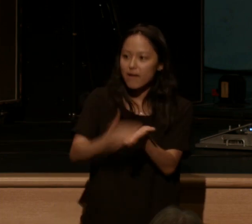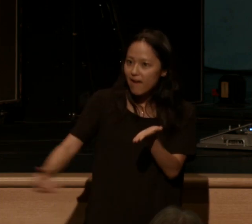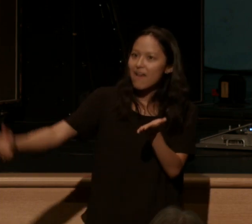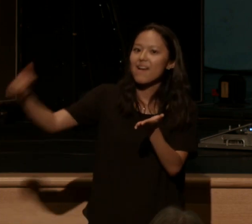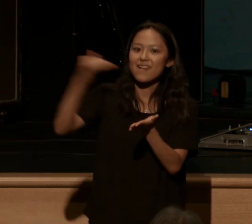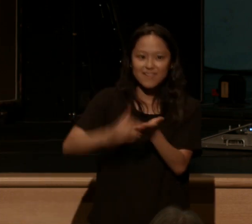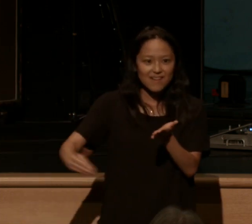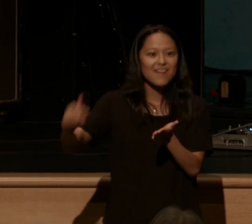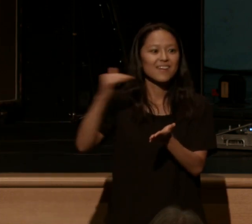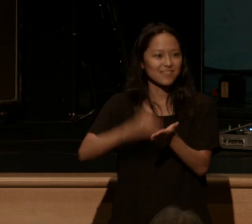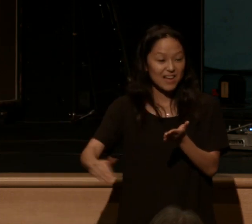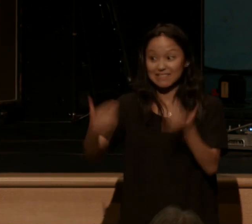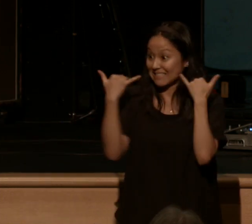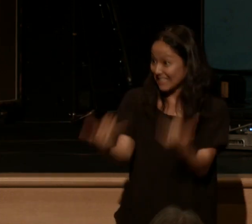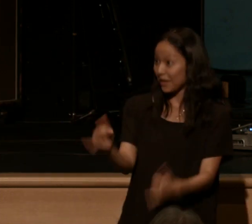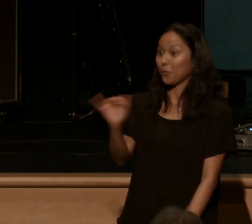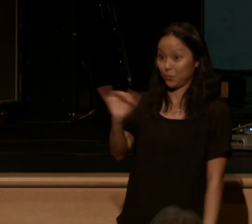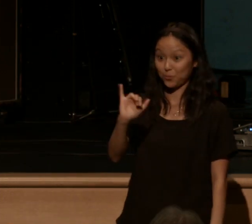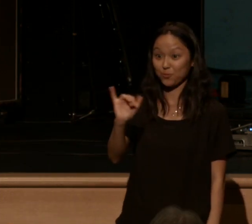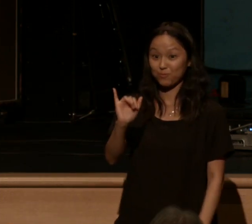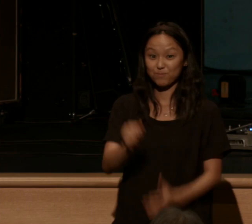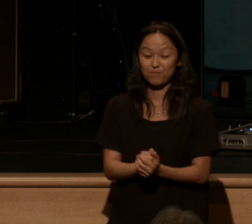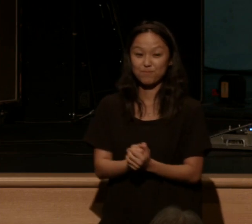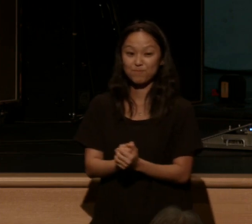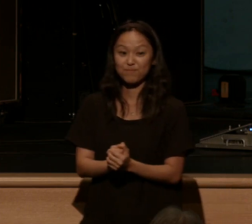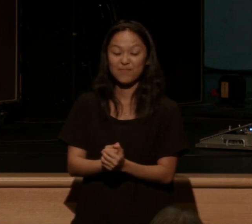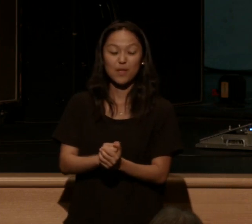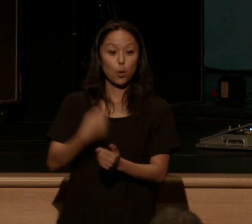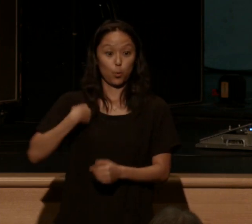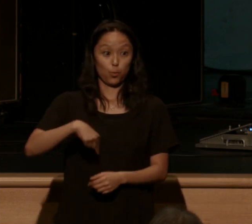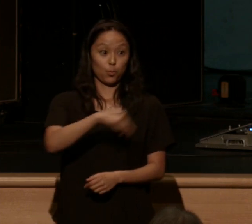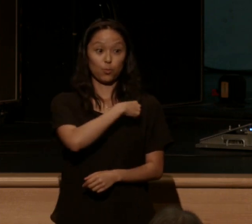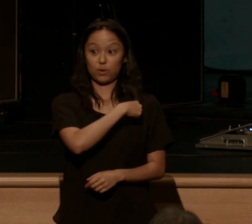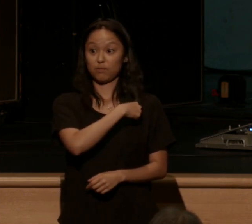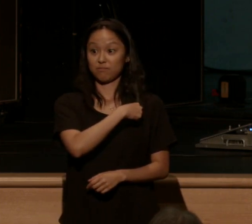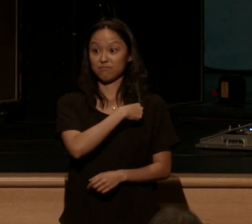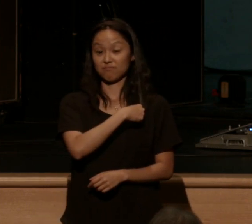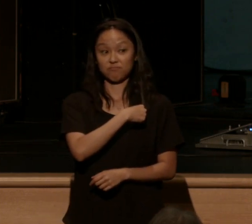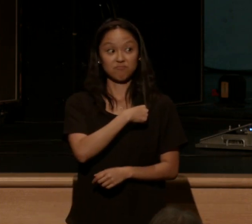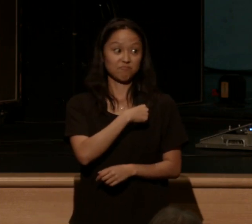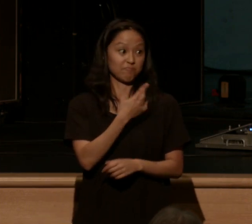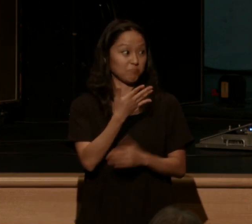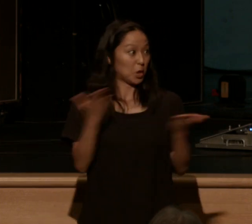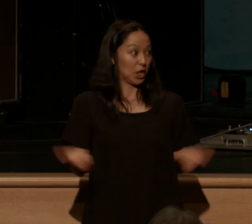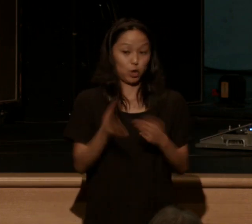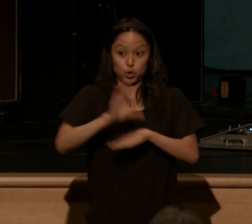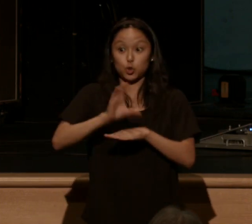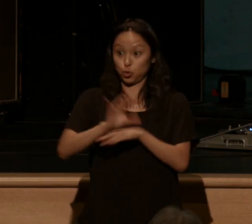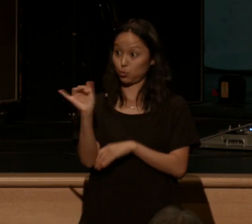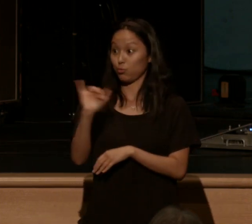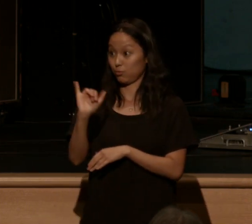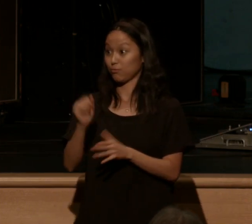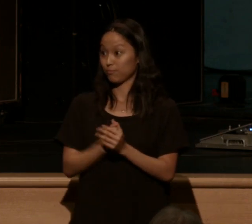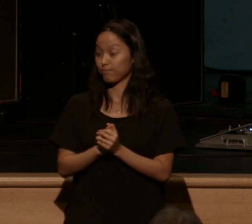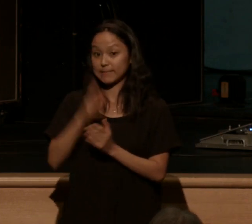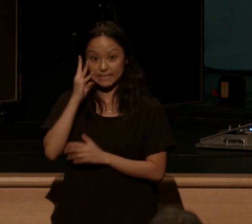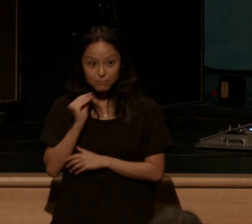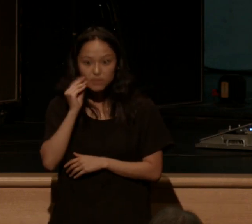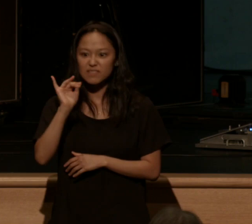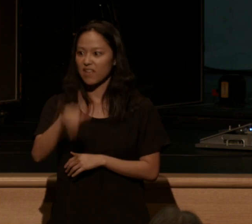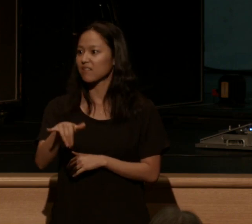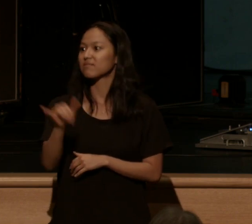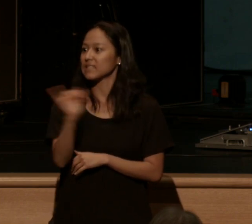over. It's happening over and over again today as well. This is where we are as well within the church, and we will be encouraged